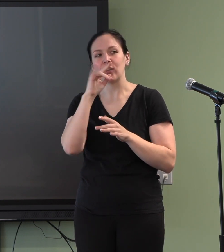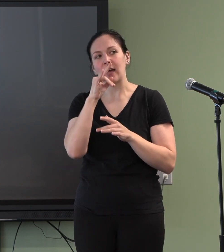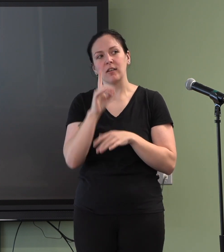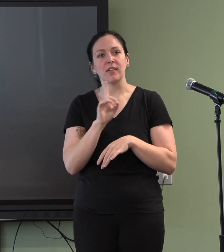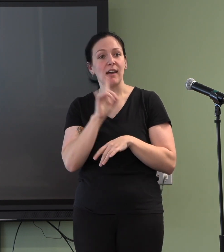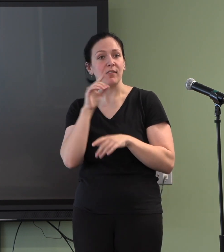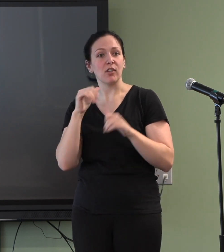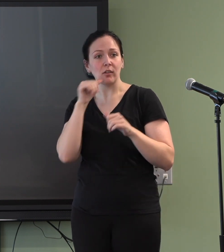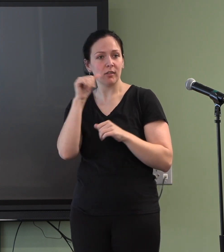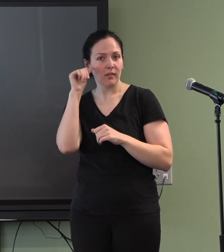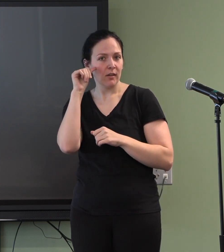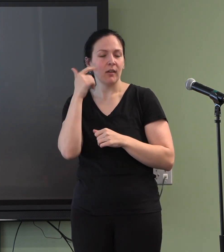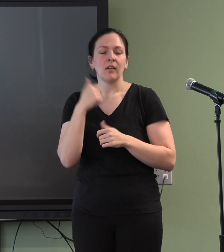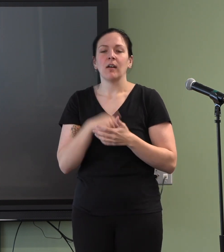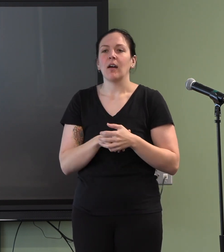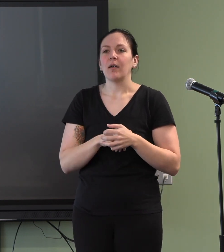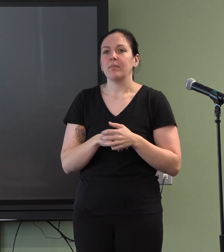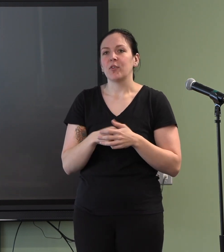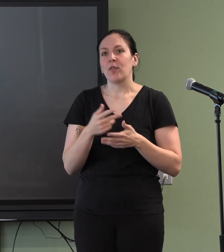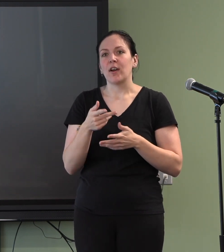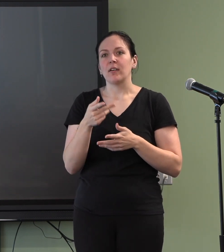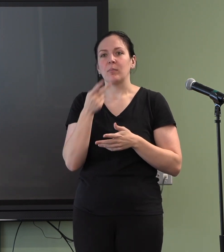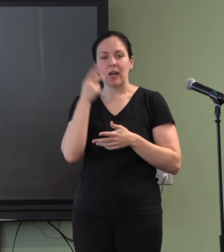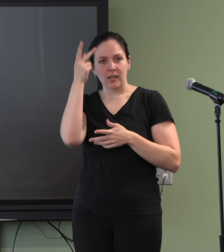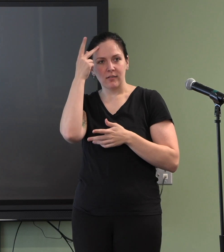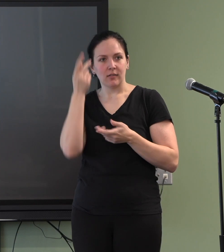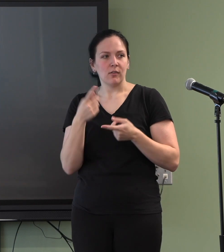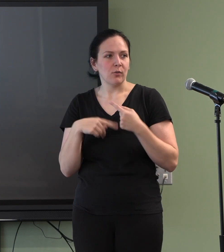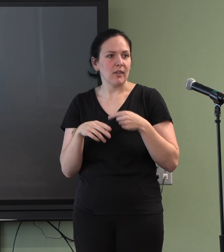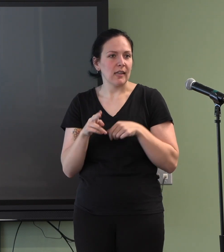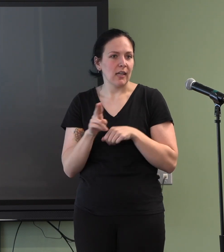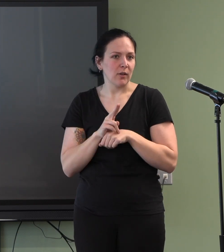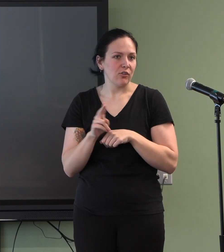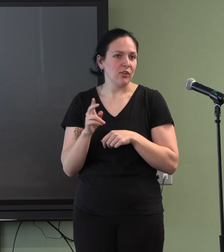child of a deaf adult. So their parents use sign language,